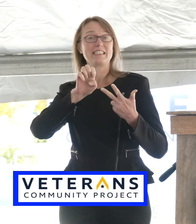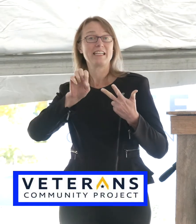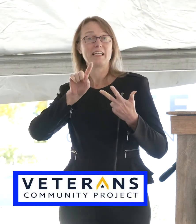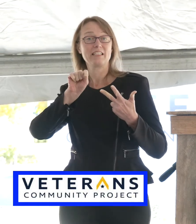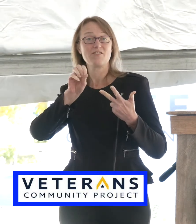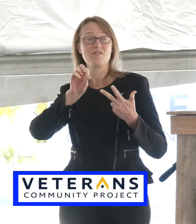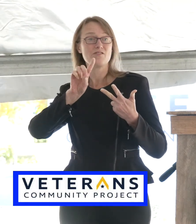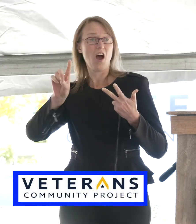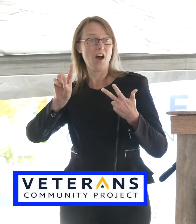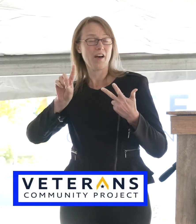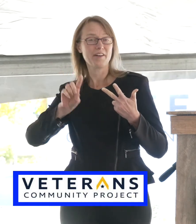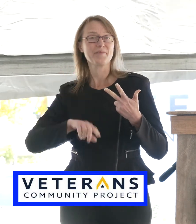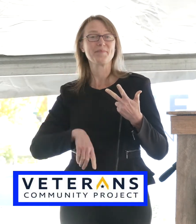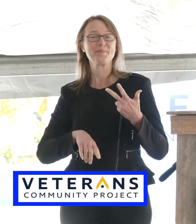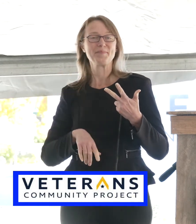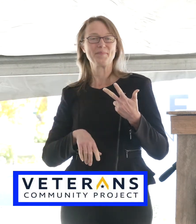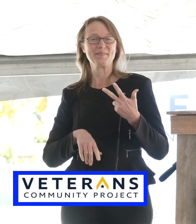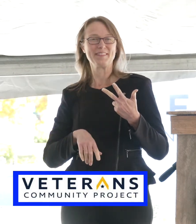and